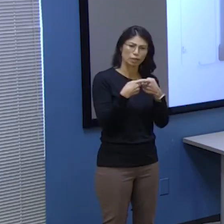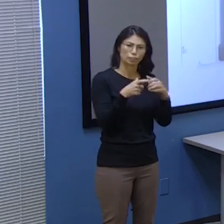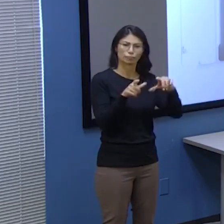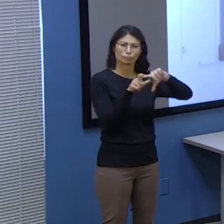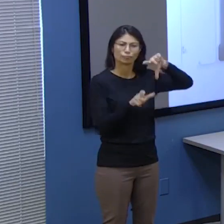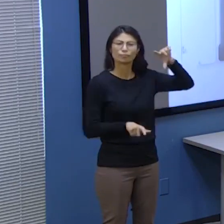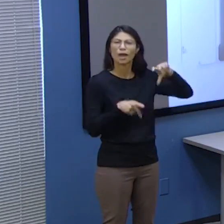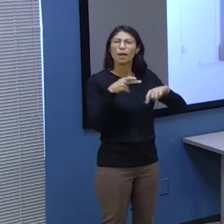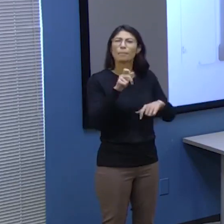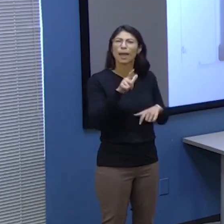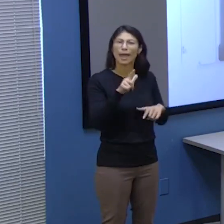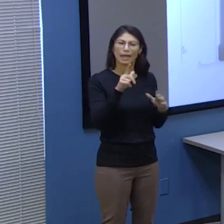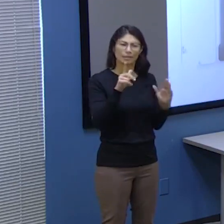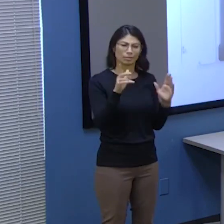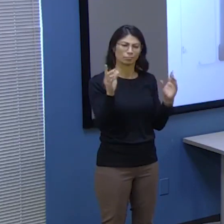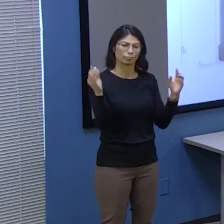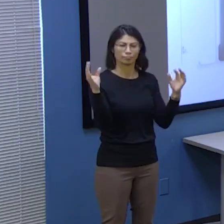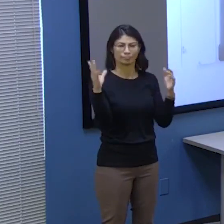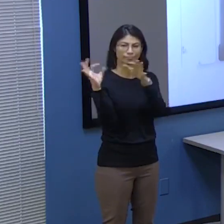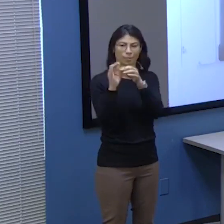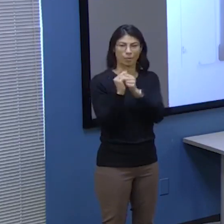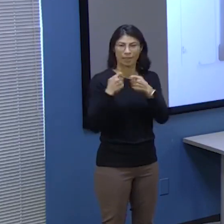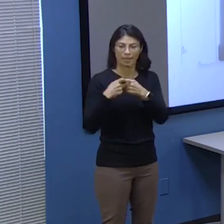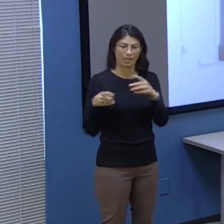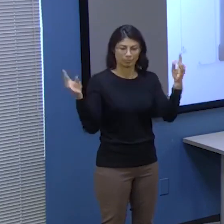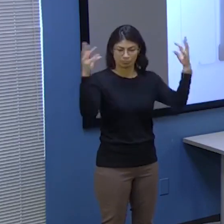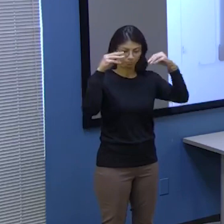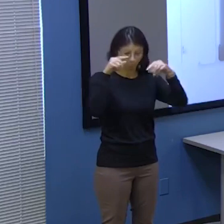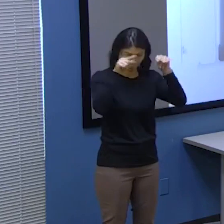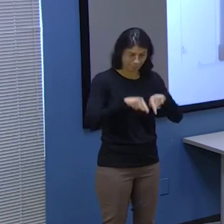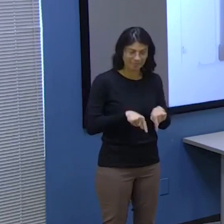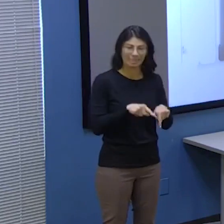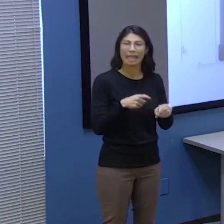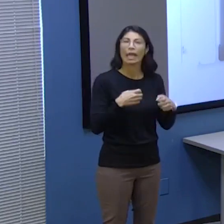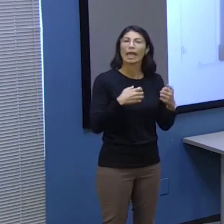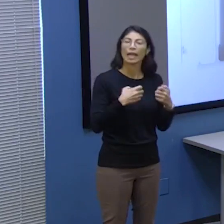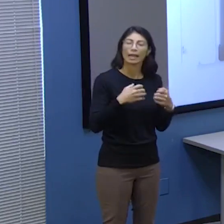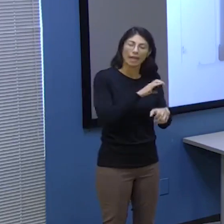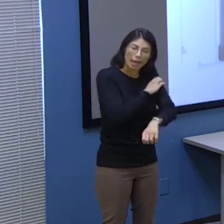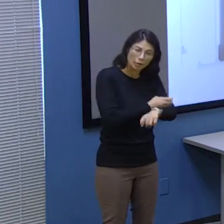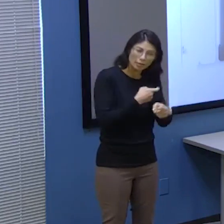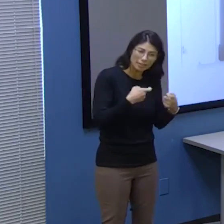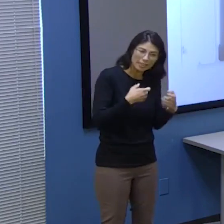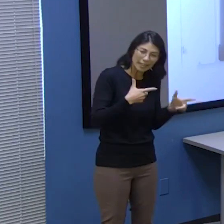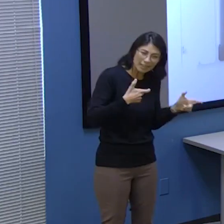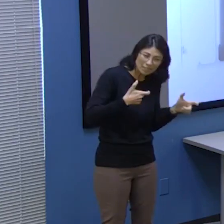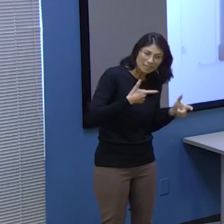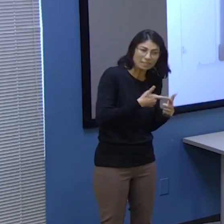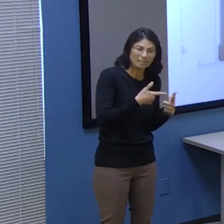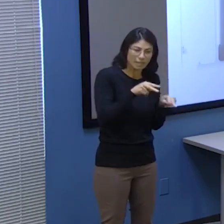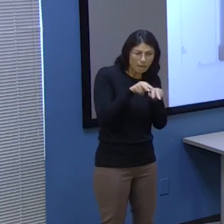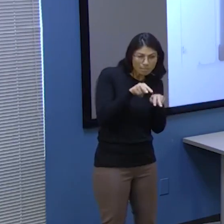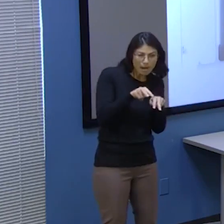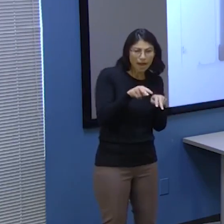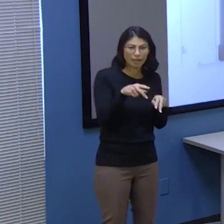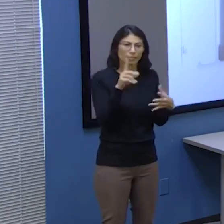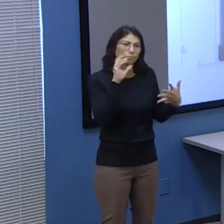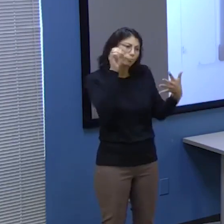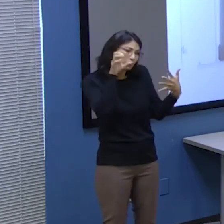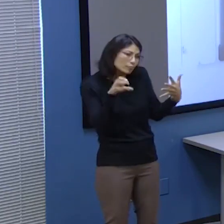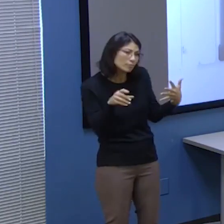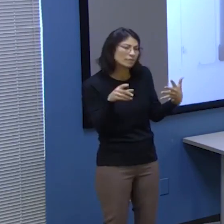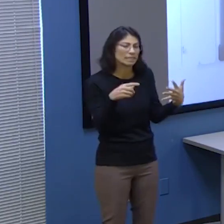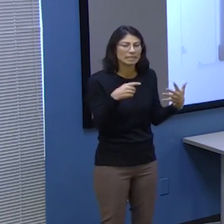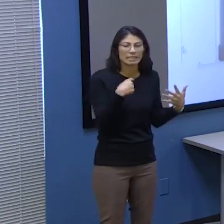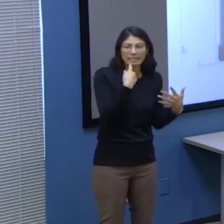circuit breaker box for your house now. This is all about energy efficiency. It monitors and can give you advice and tells you certain things. Oh, change this,